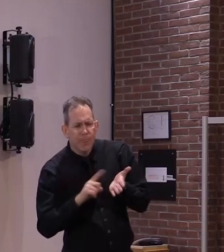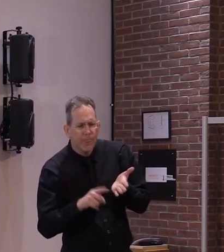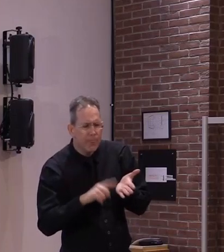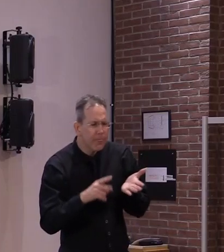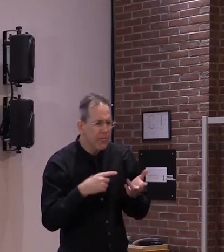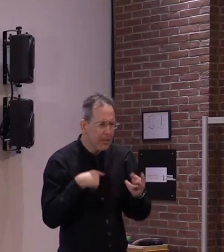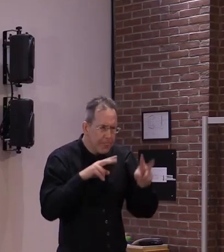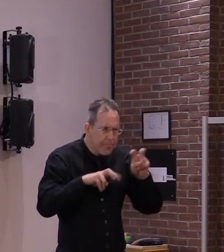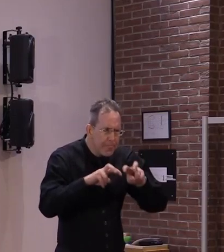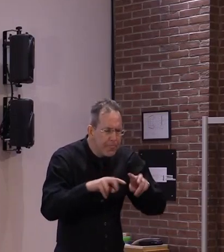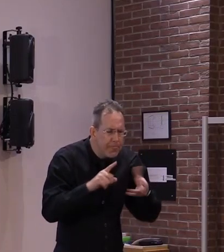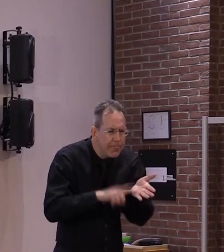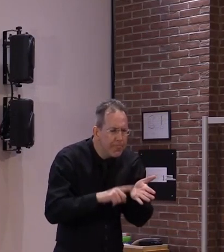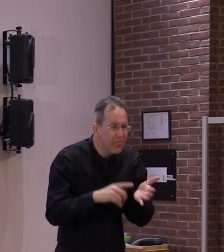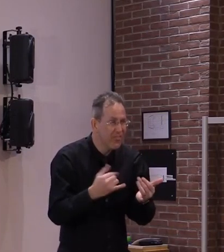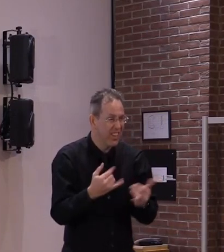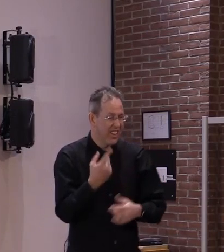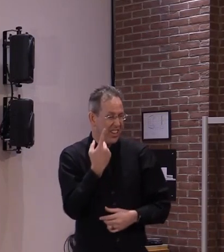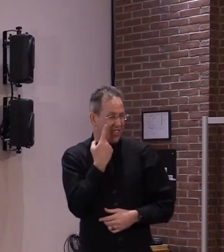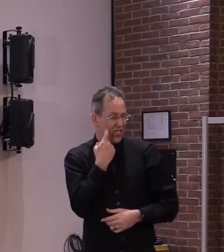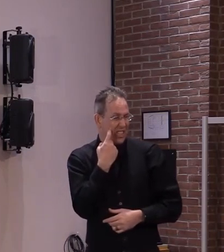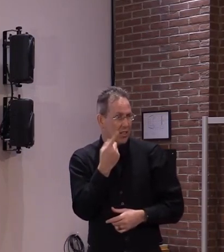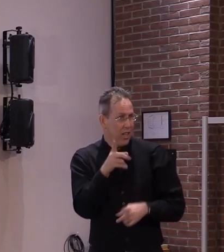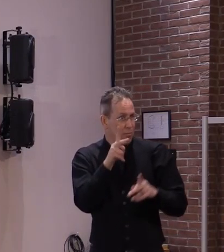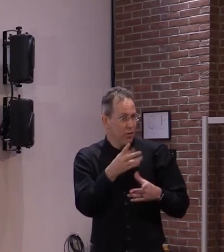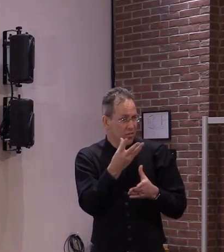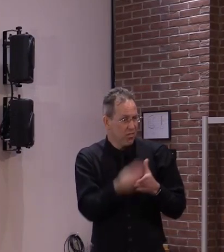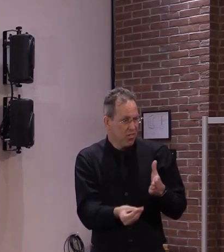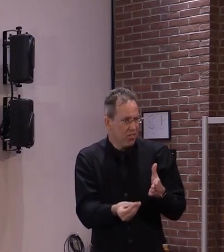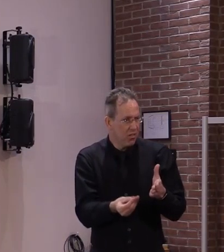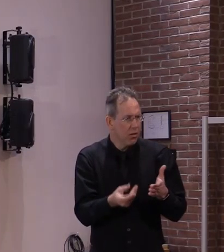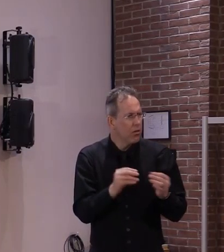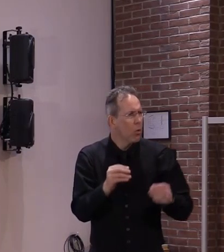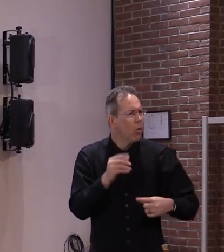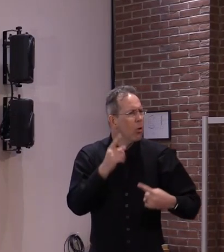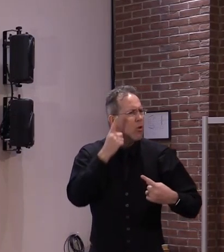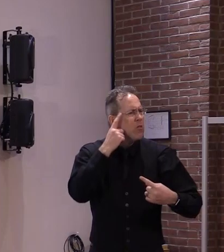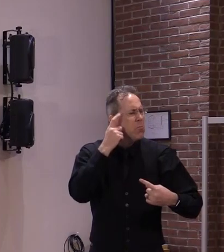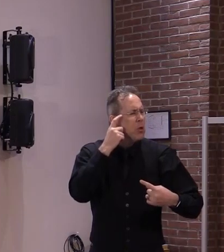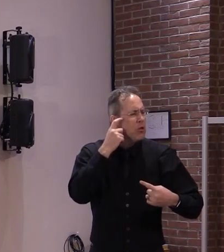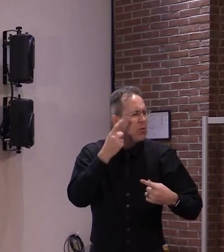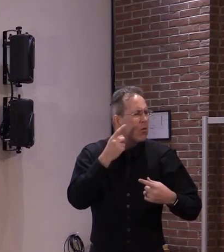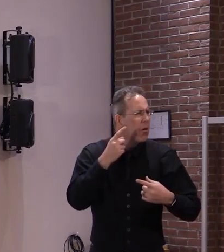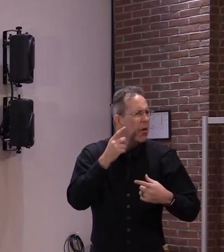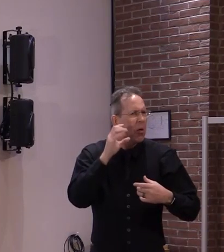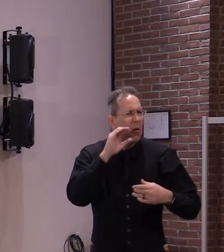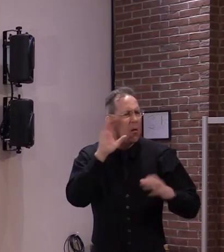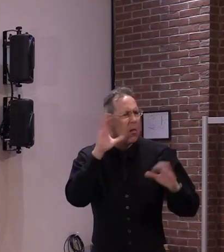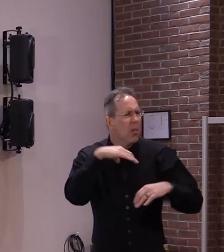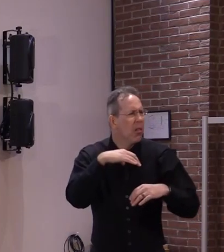suspicious, but I will hold judgment until I see the final reports on this.